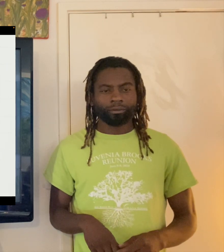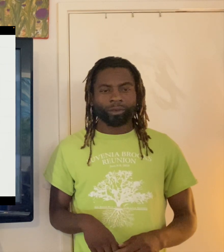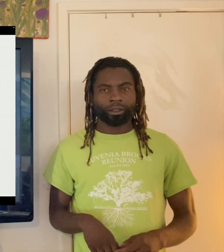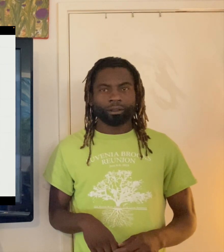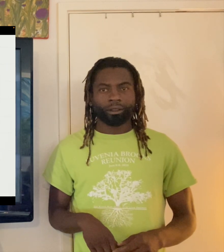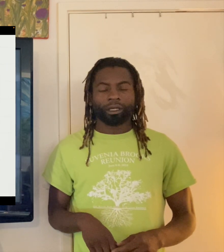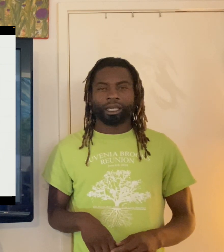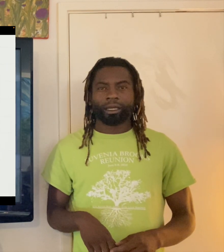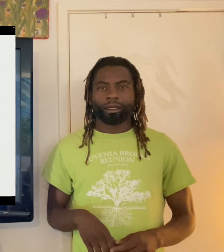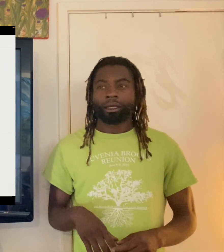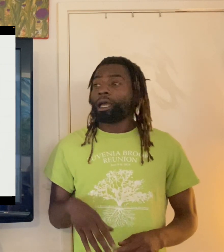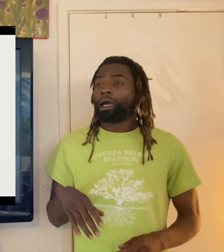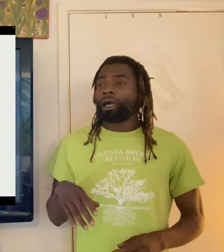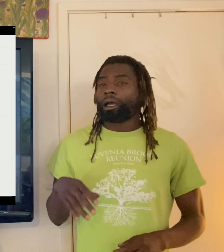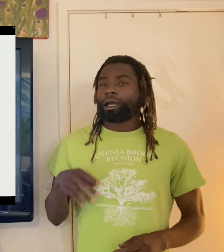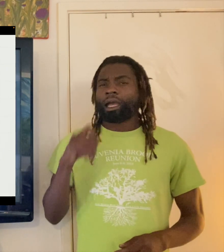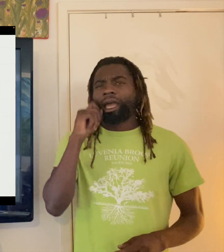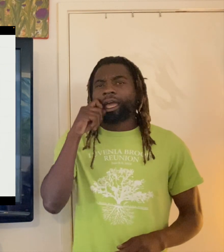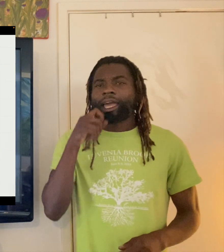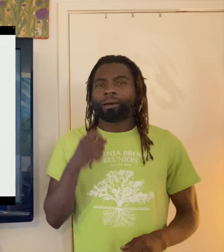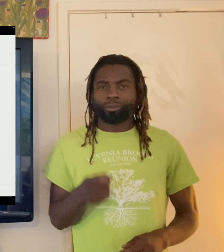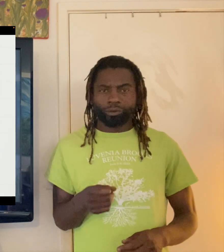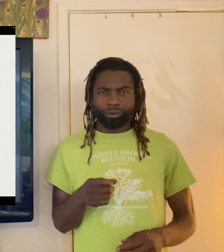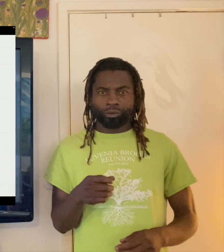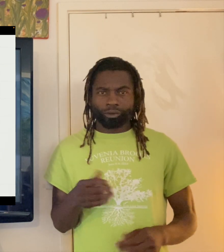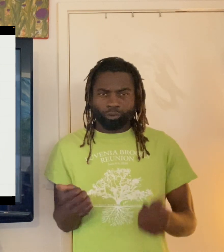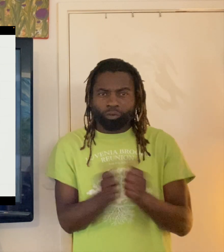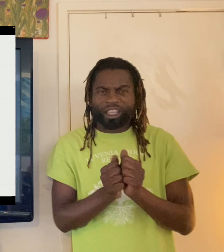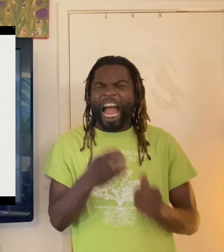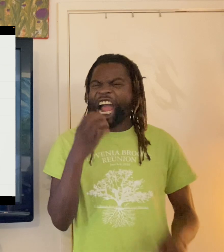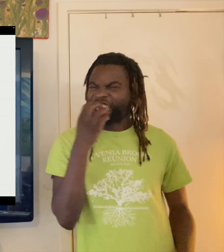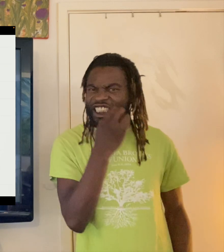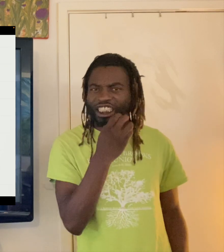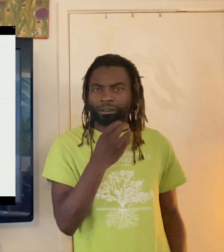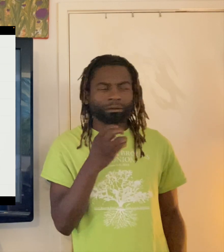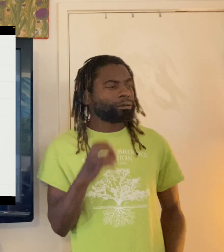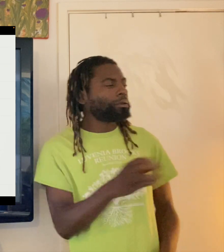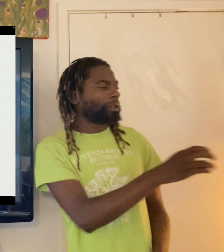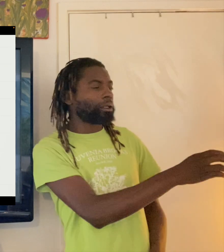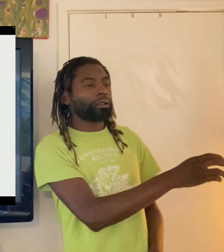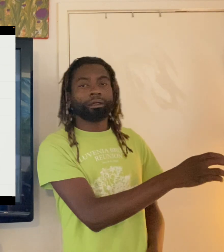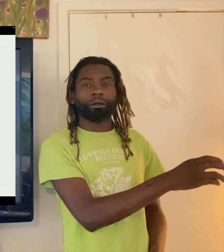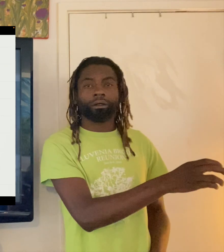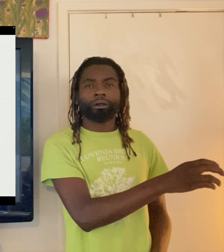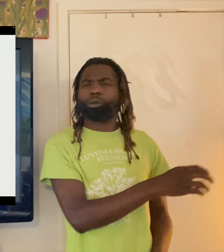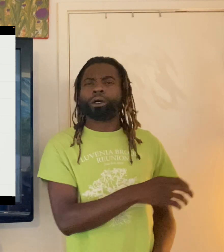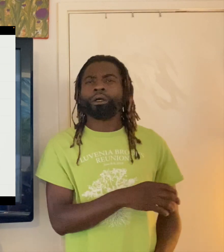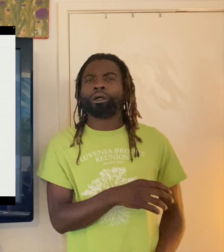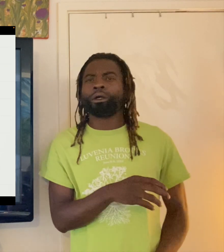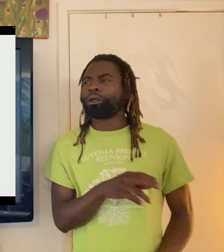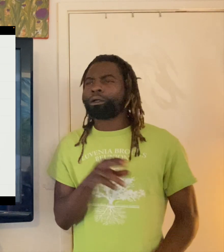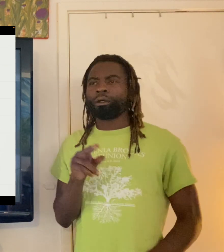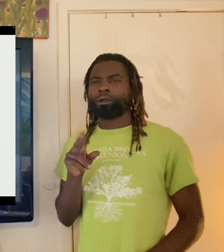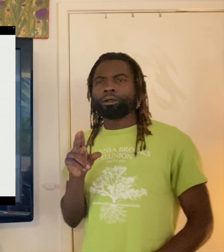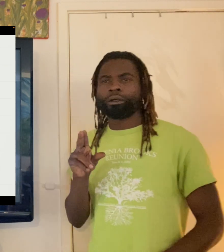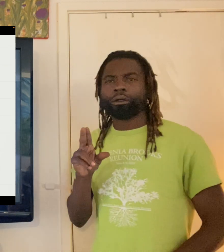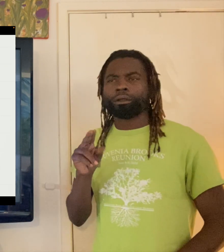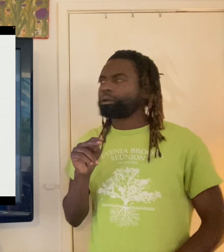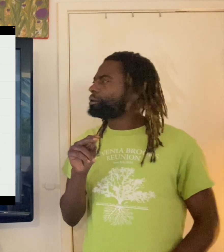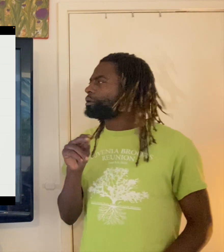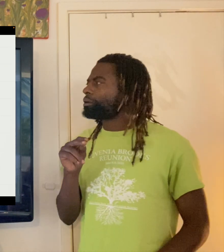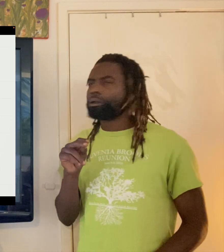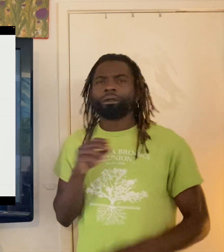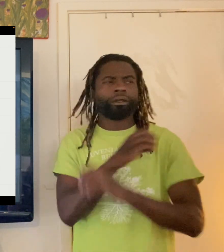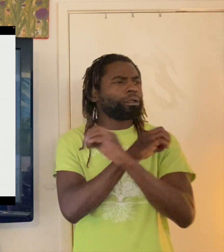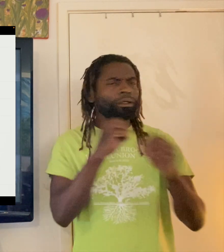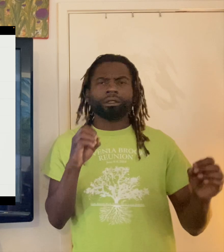about all the apples that have a bite out of them go over here, and all of the... What's that? None of the